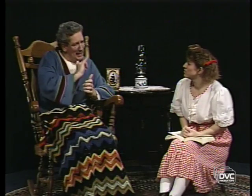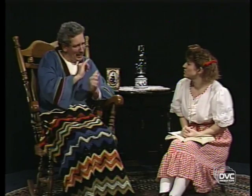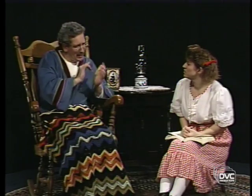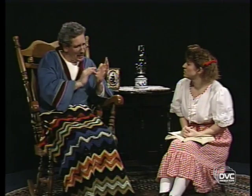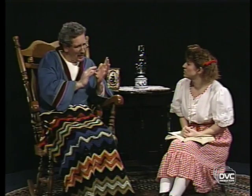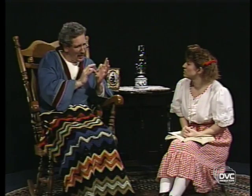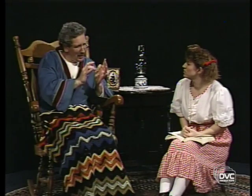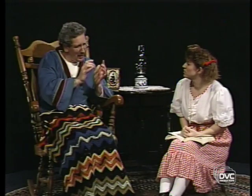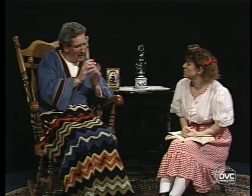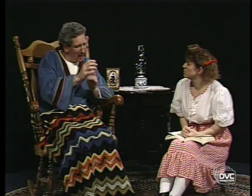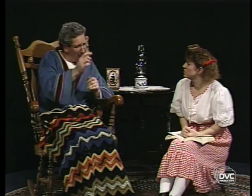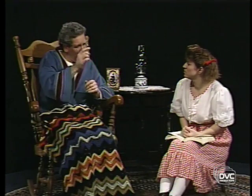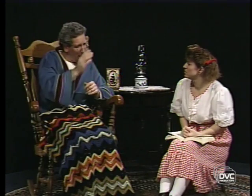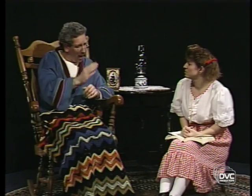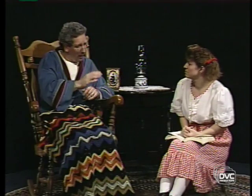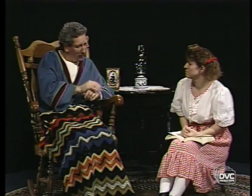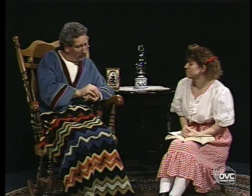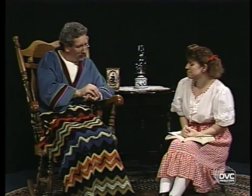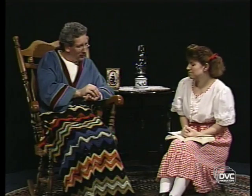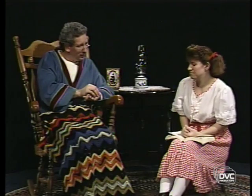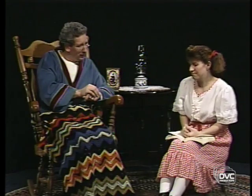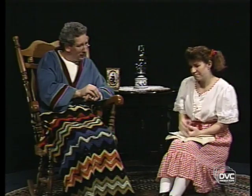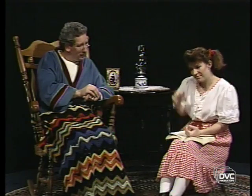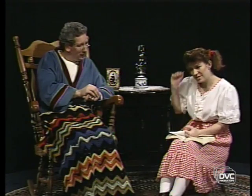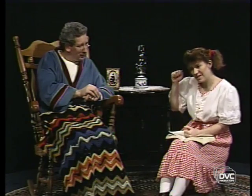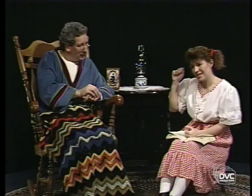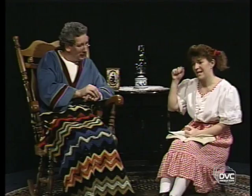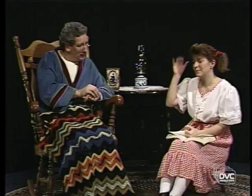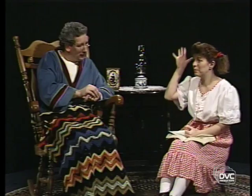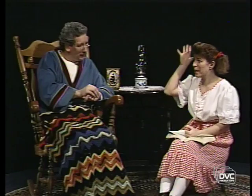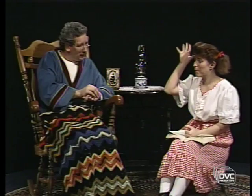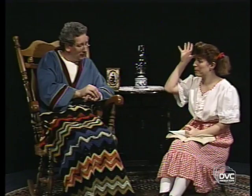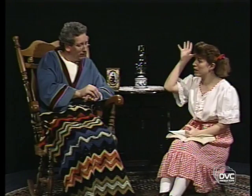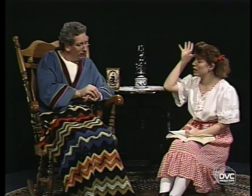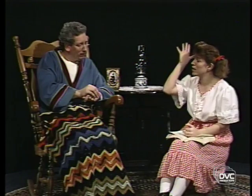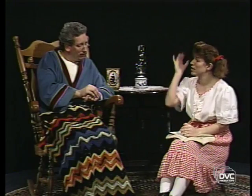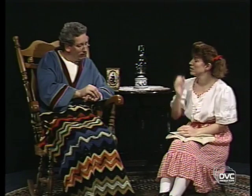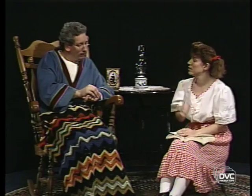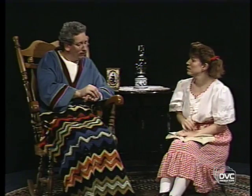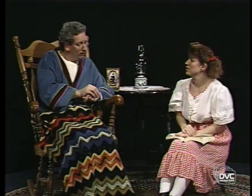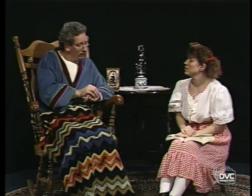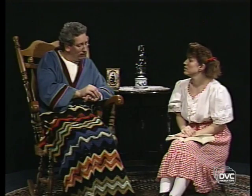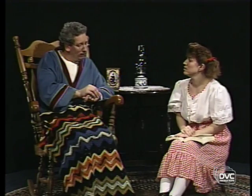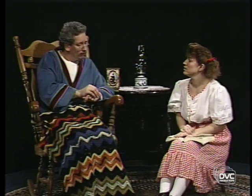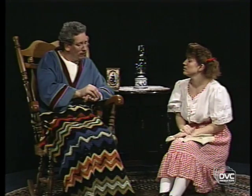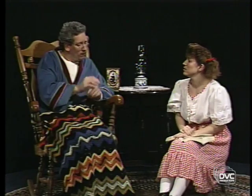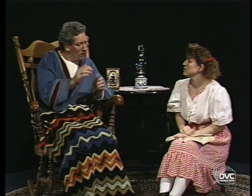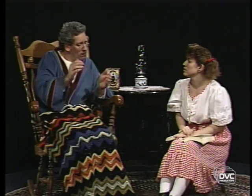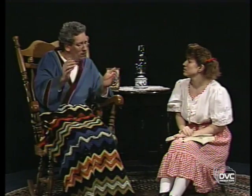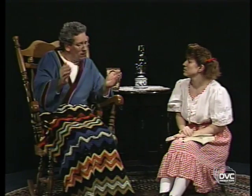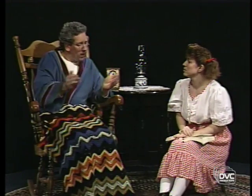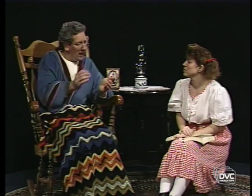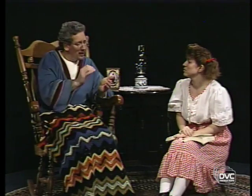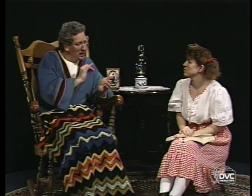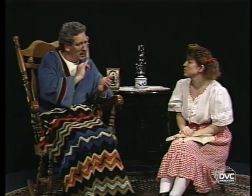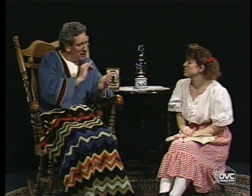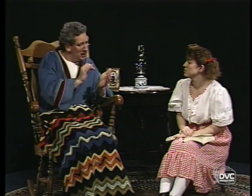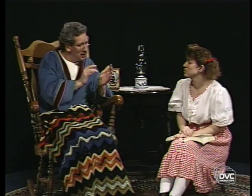H is Jesus God yes papa and where